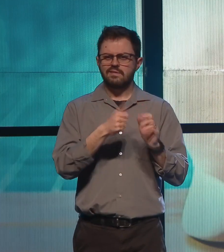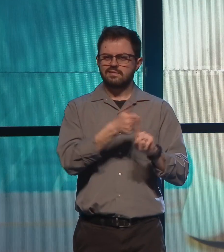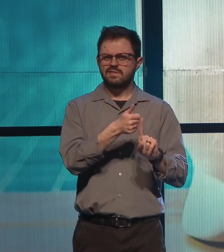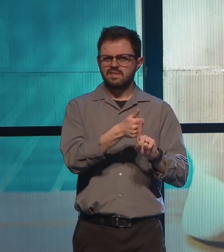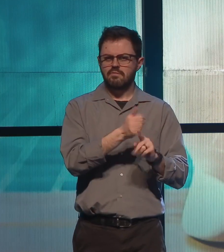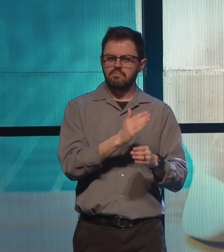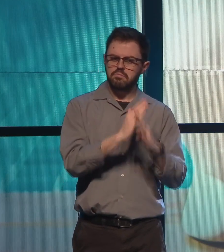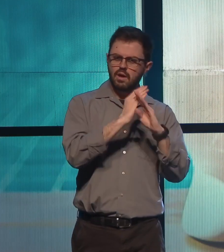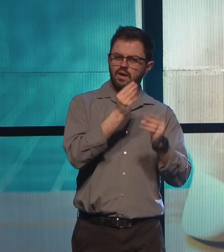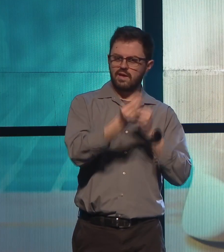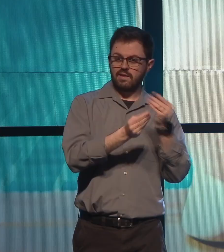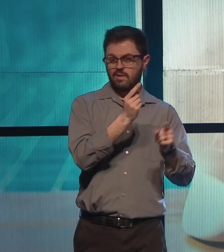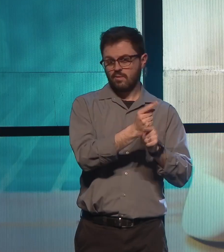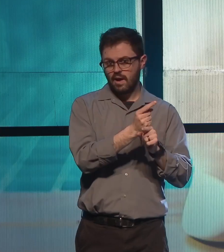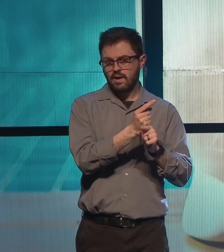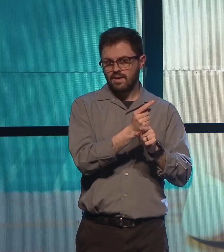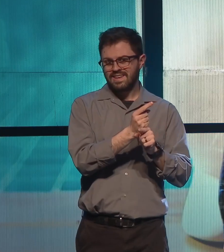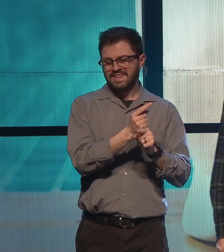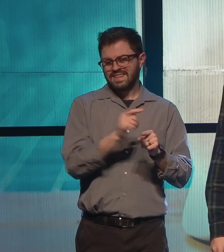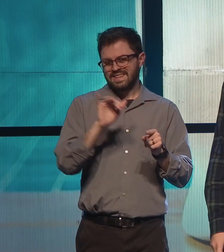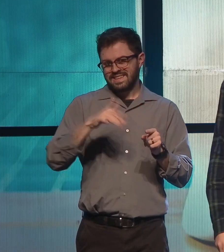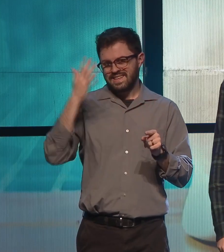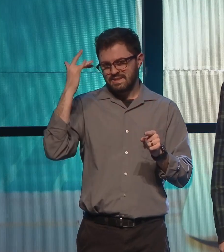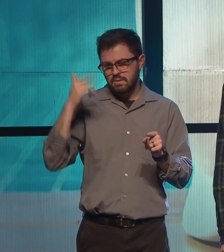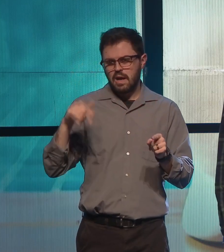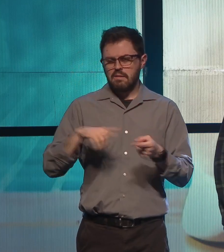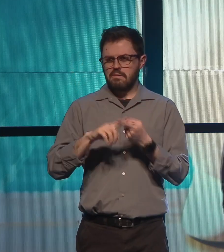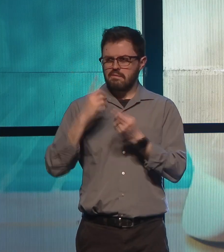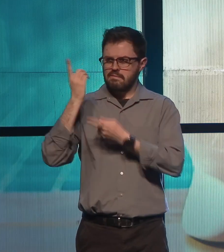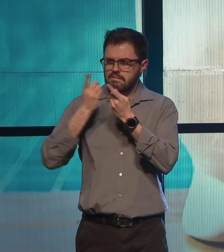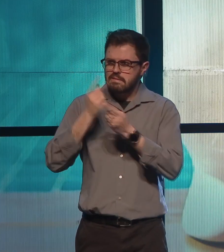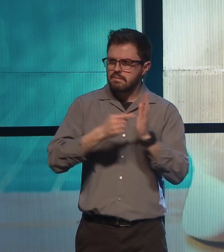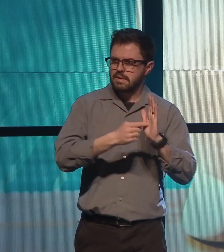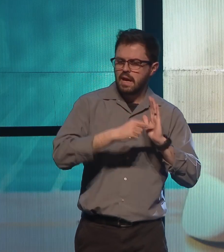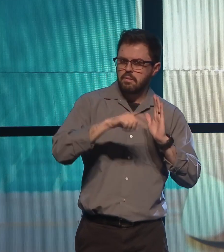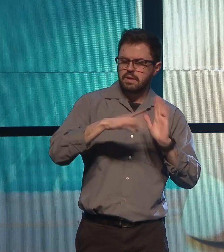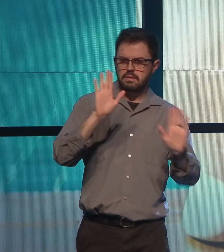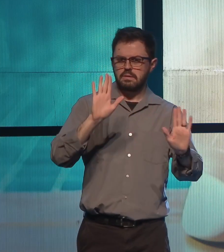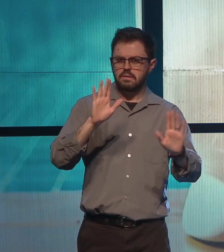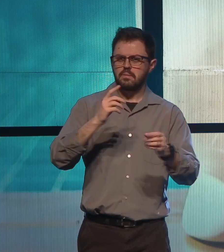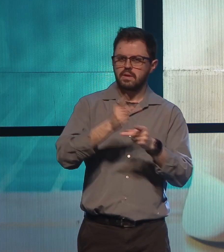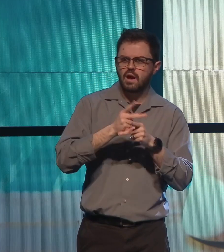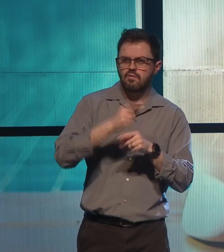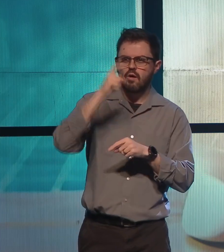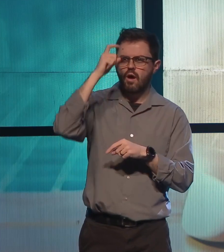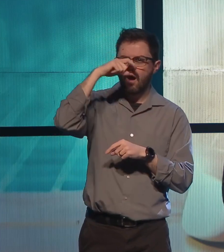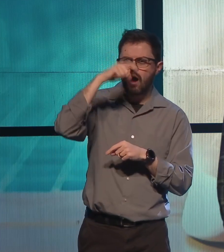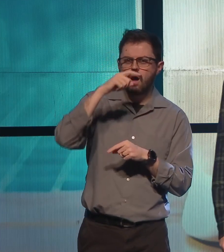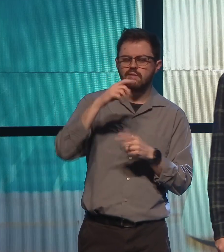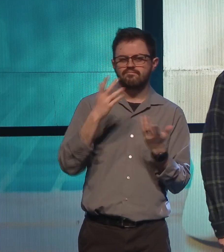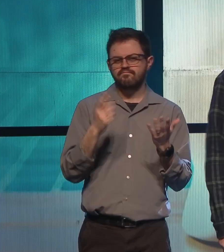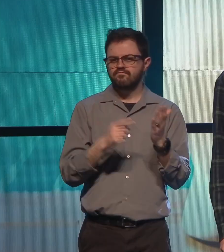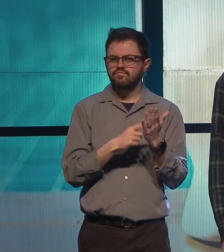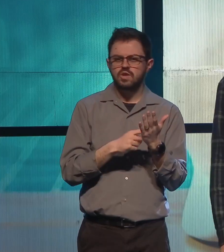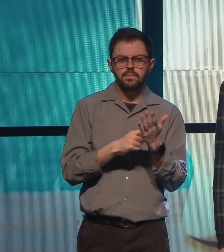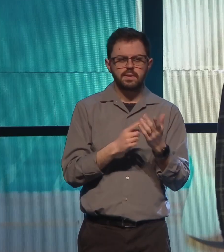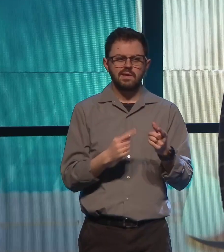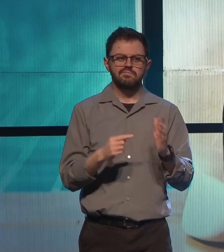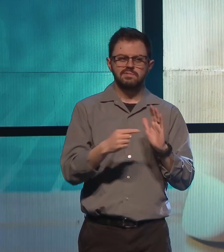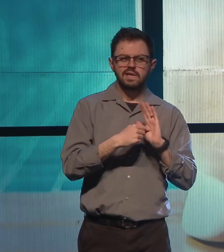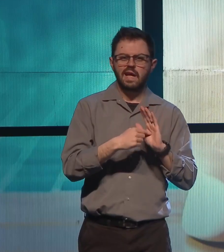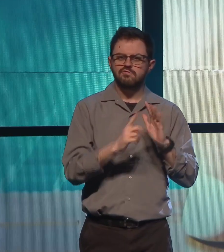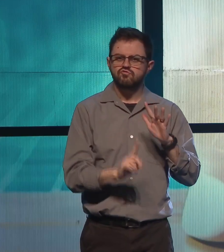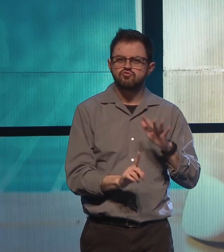we have to act wisely when we think about debt and when we incorporate debt into our life. Sometimes, debt happens as a matter of